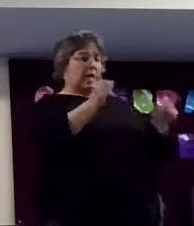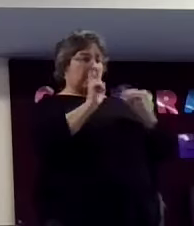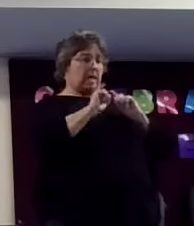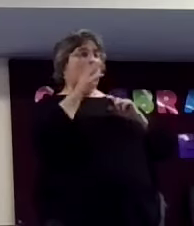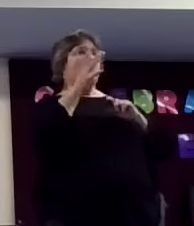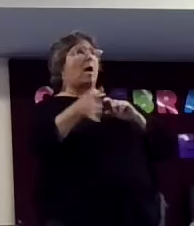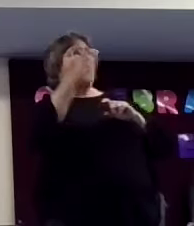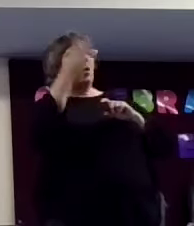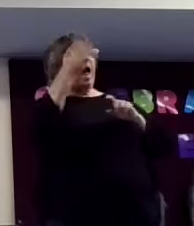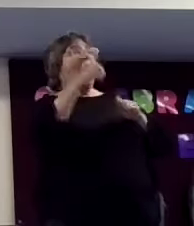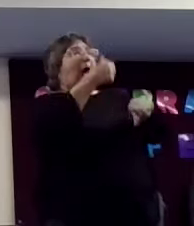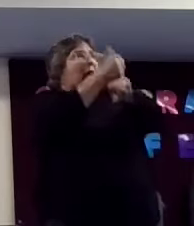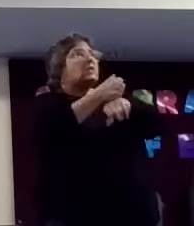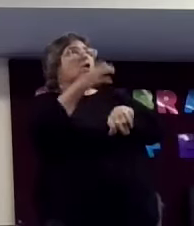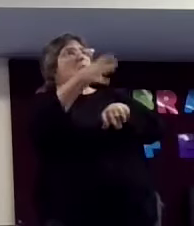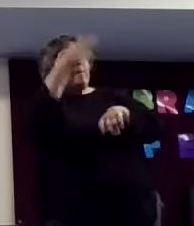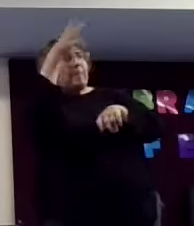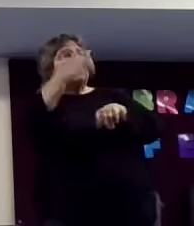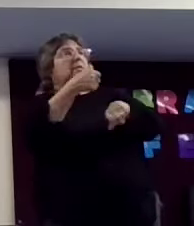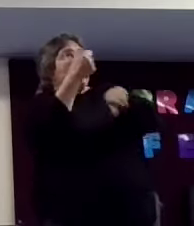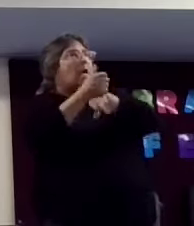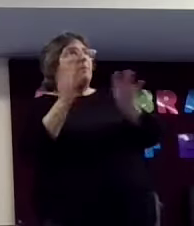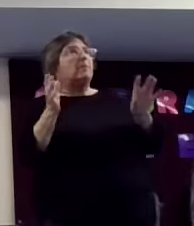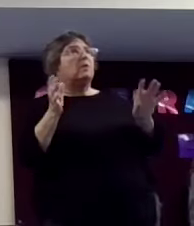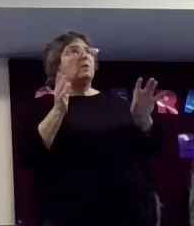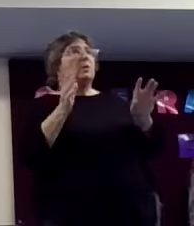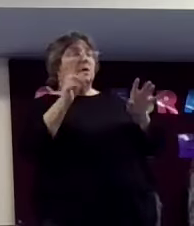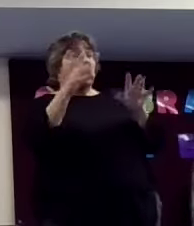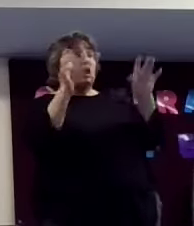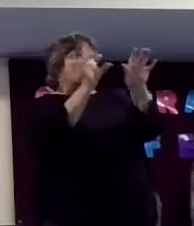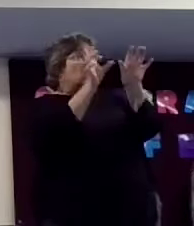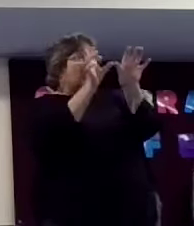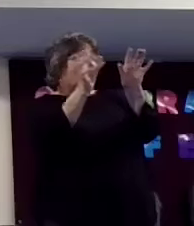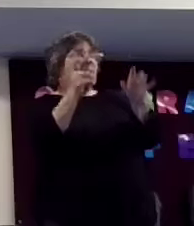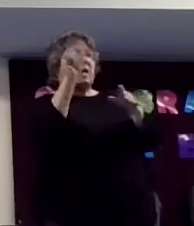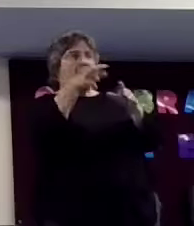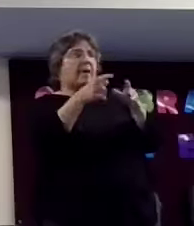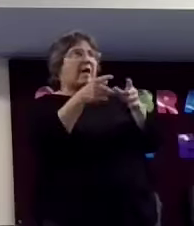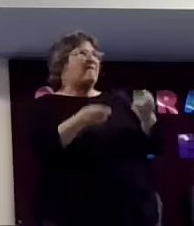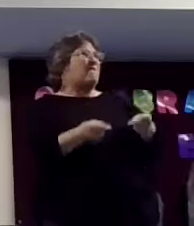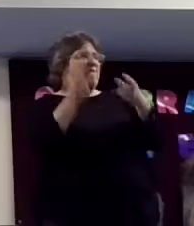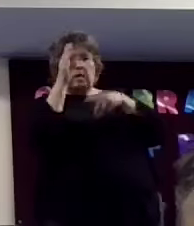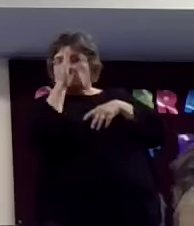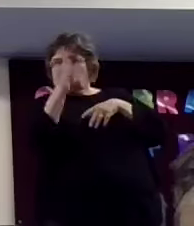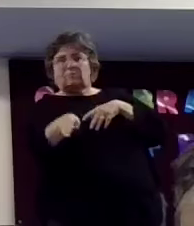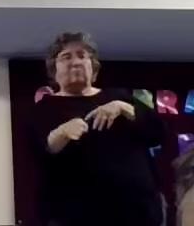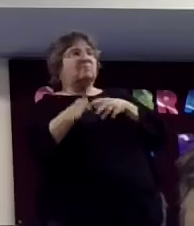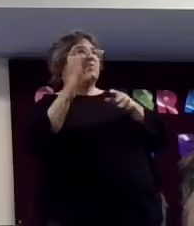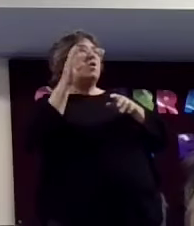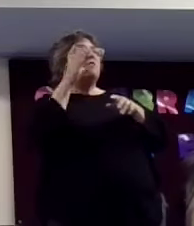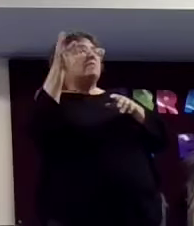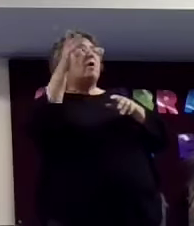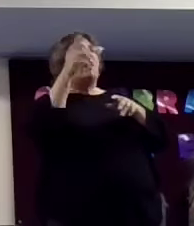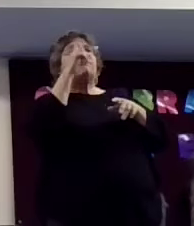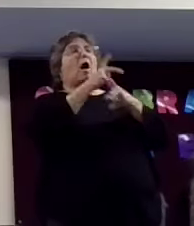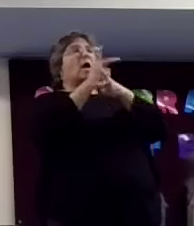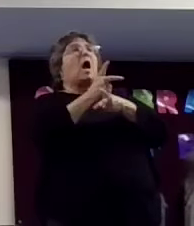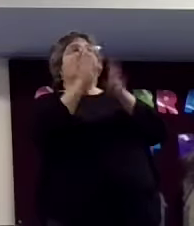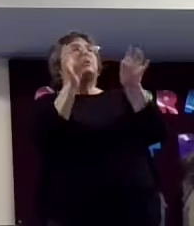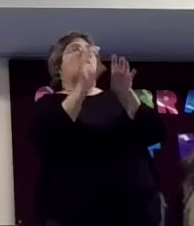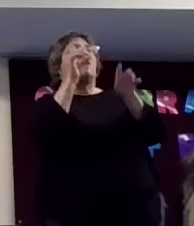these grandparents. I'll set these grandparents up, get them certified. You know, they can be fast track certified for foster care. You have to